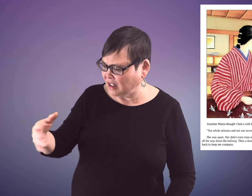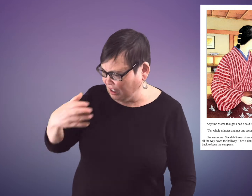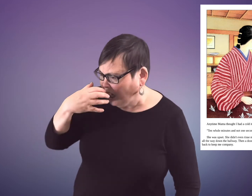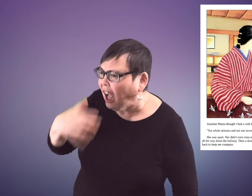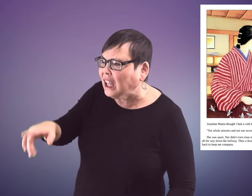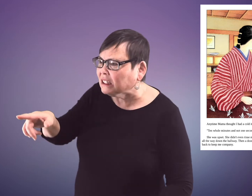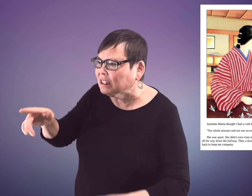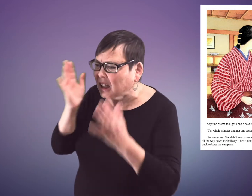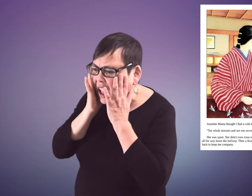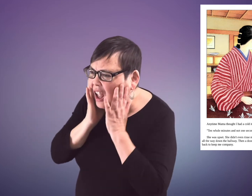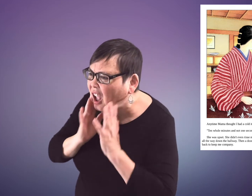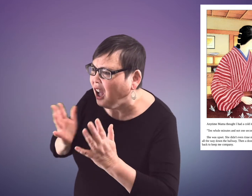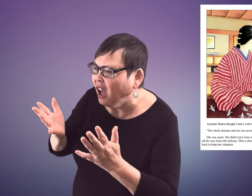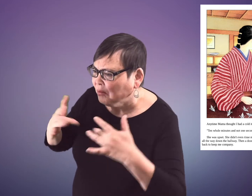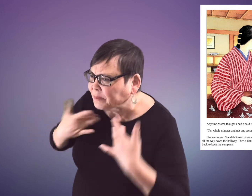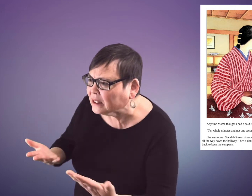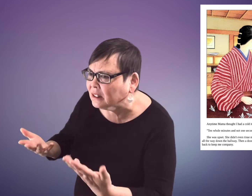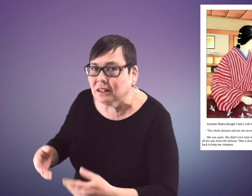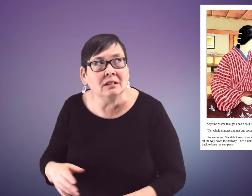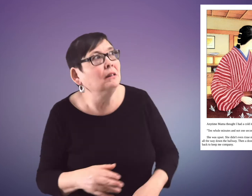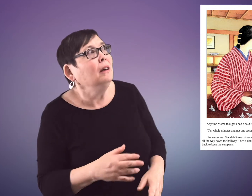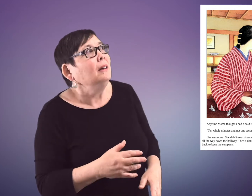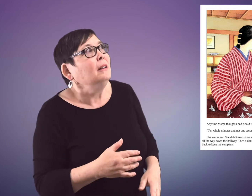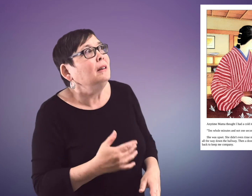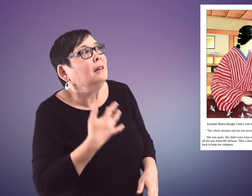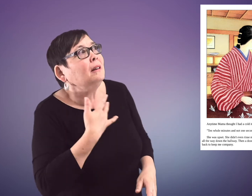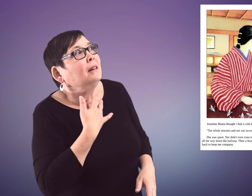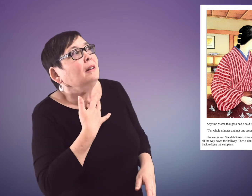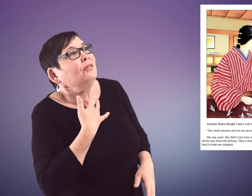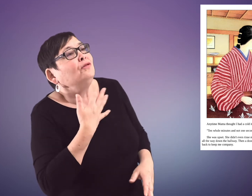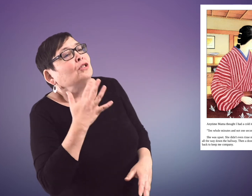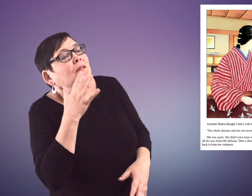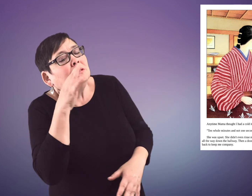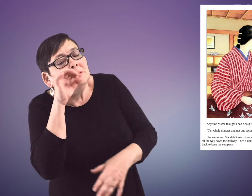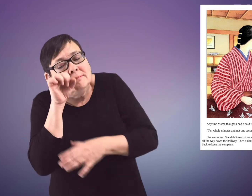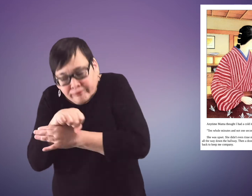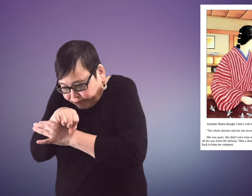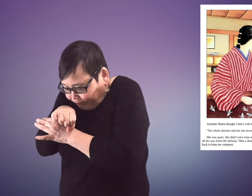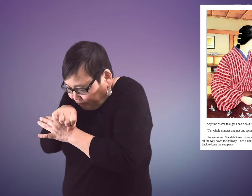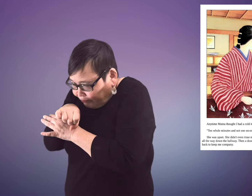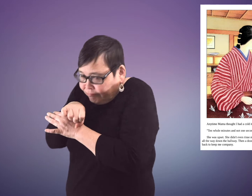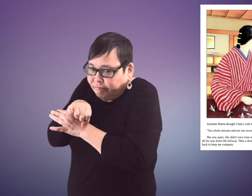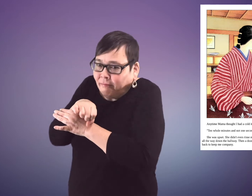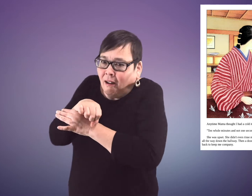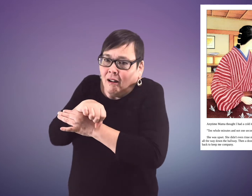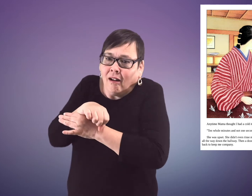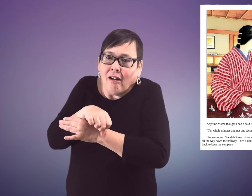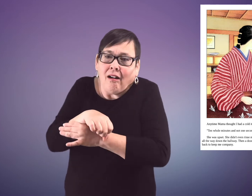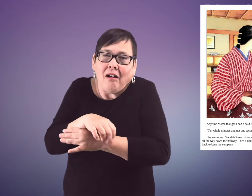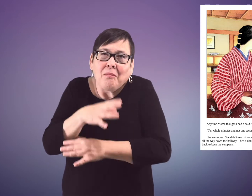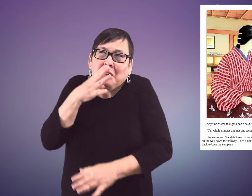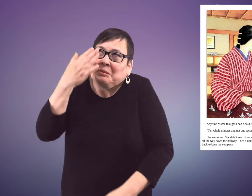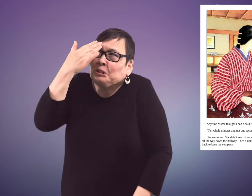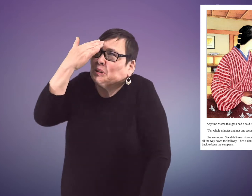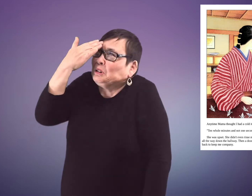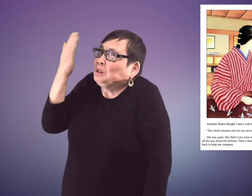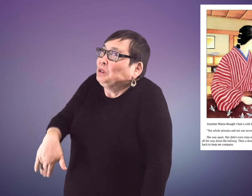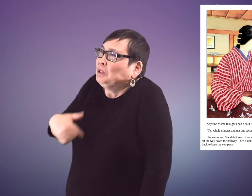all over." Mama frowned and gave me a silent stare. I hung my head and said nothing.